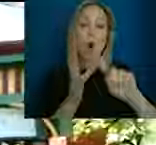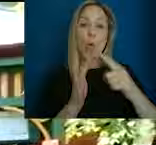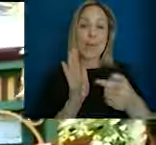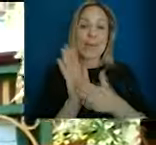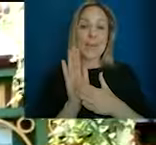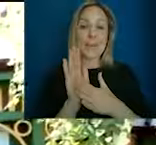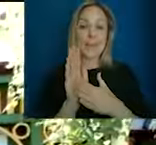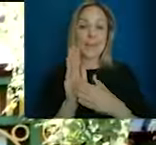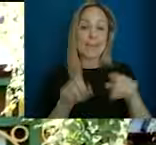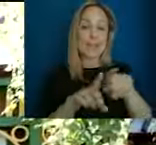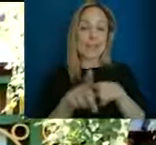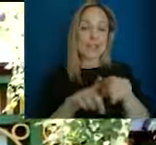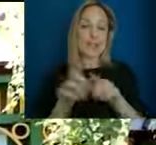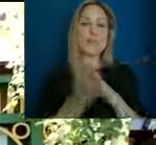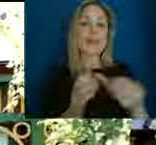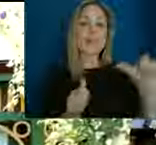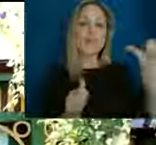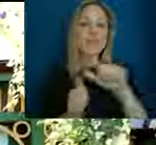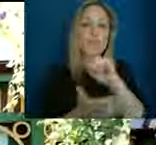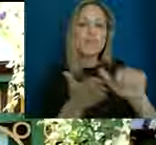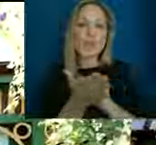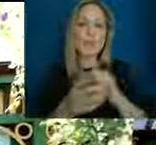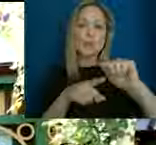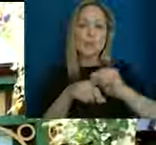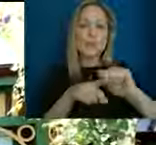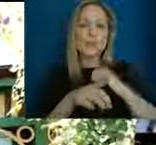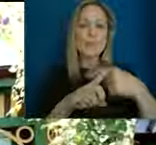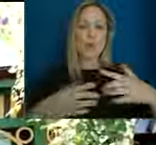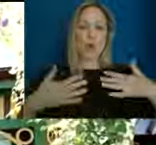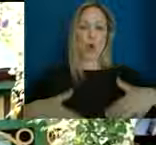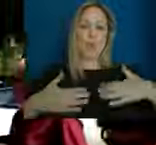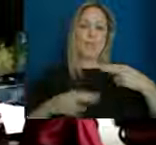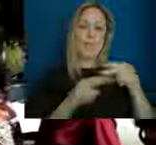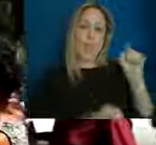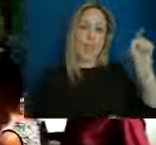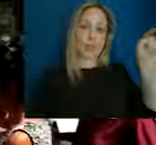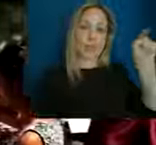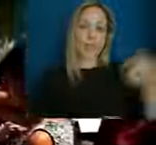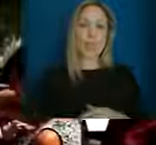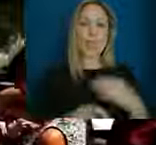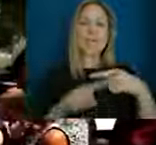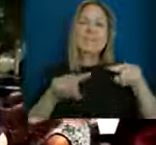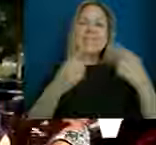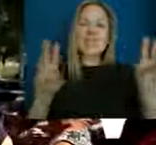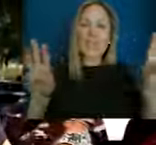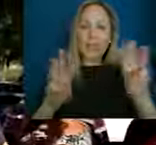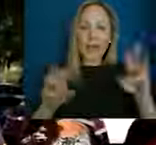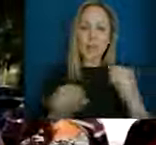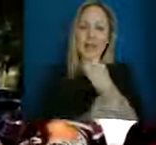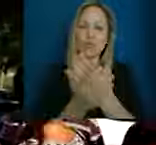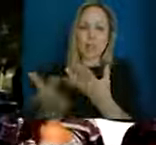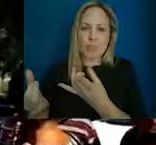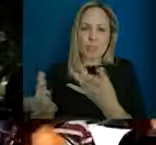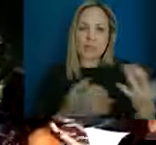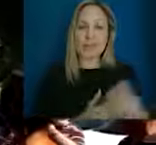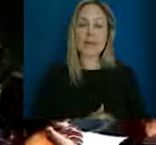flat shoes and appropriate clothing for outdoor work and different weather conditions. Let them know they may be travelling on